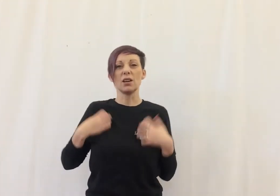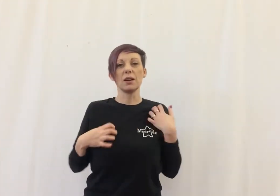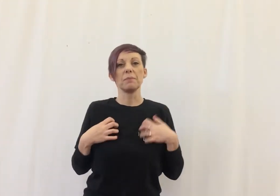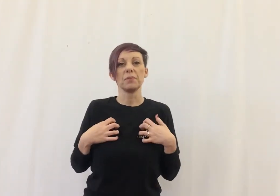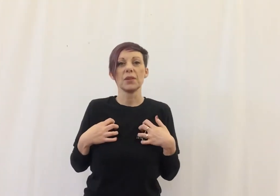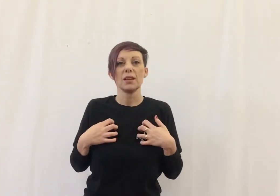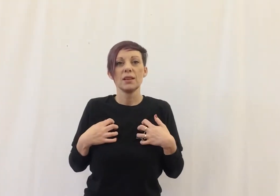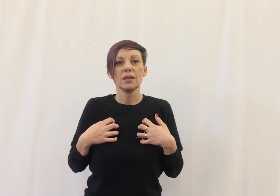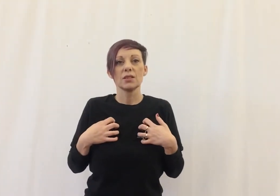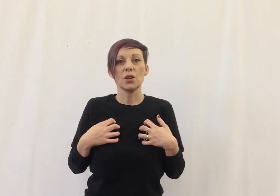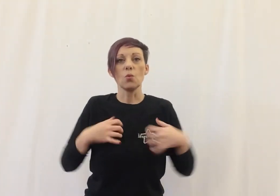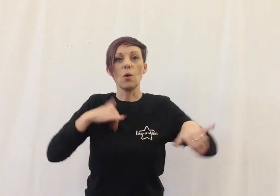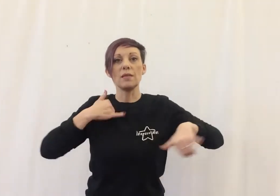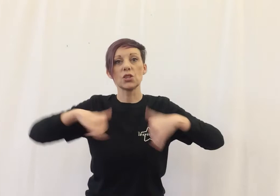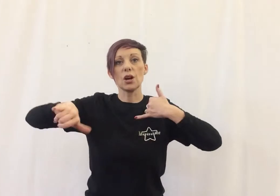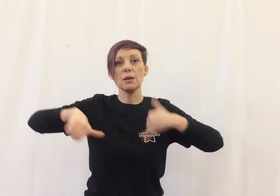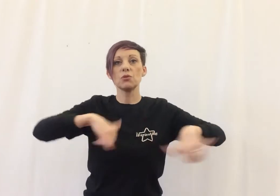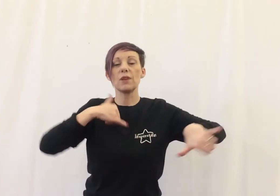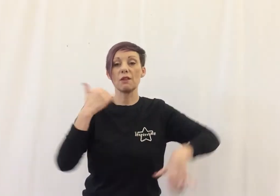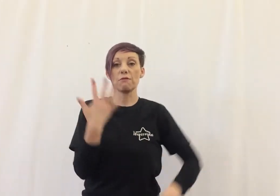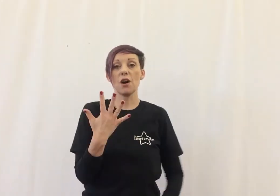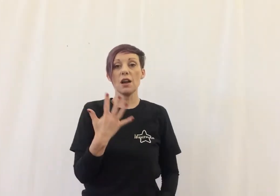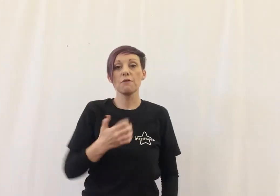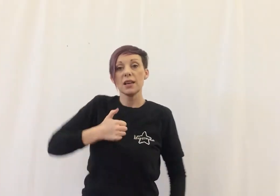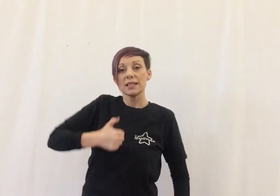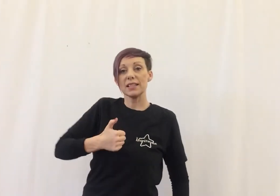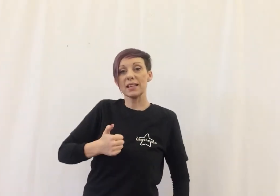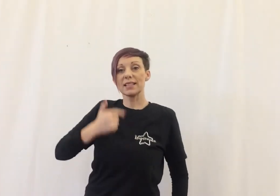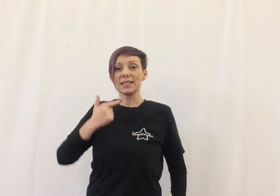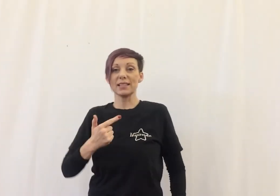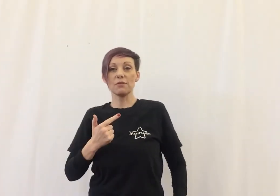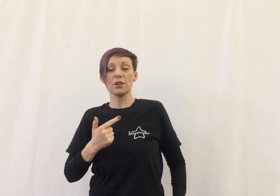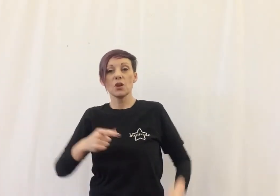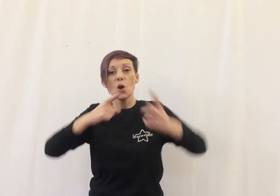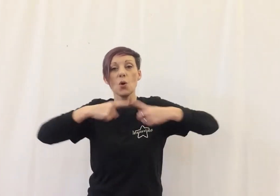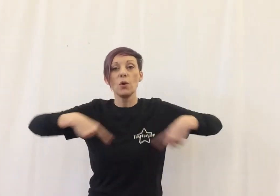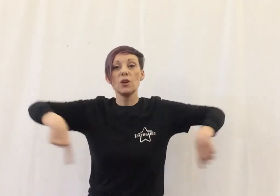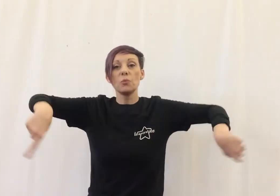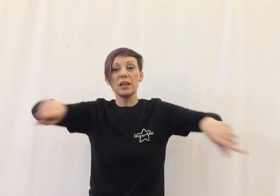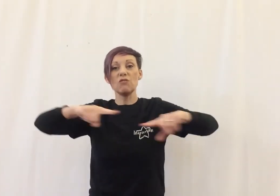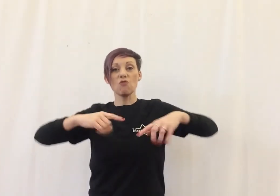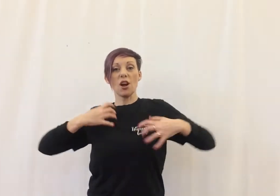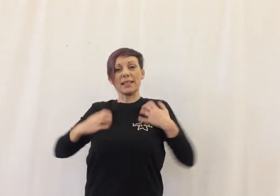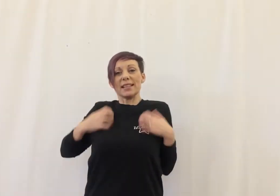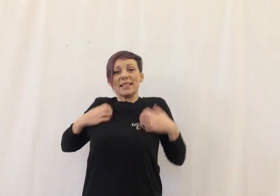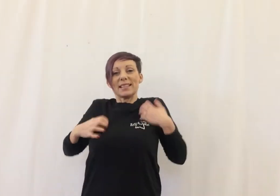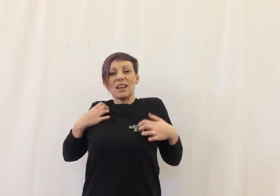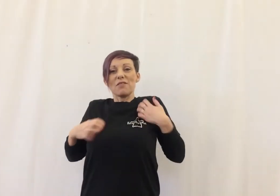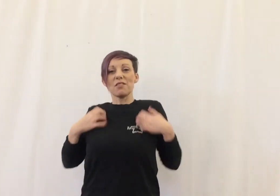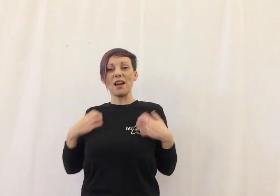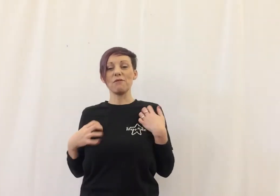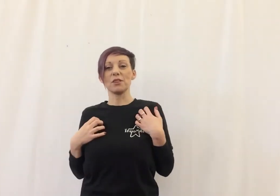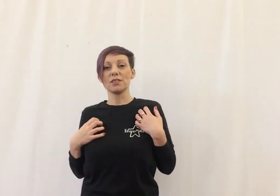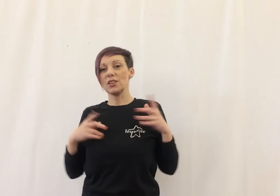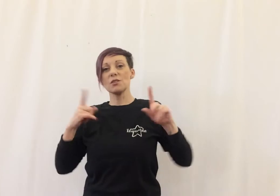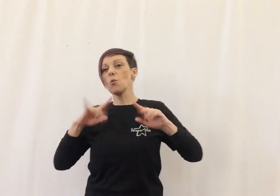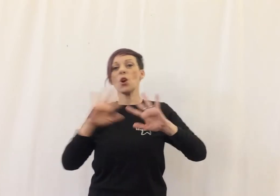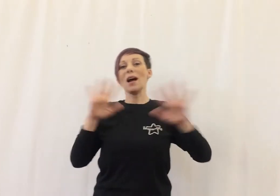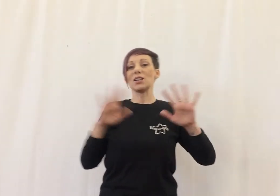time. So when the chimes ring 5, 6 and 7, we'll be right in 7th heaven. So we're not actually